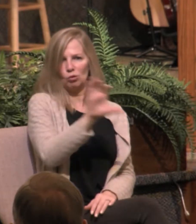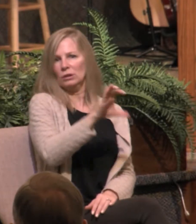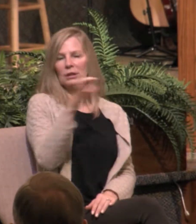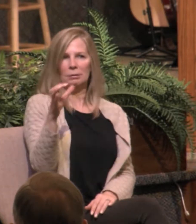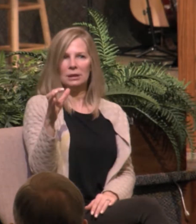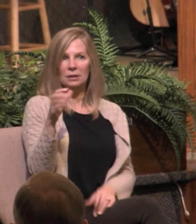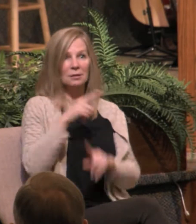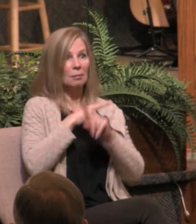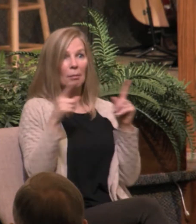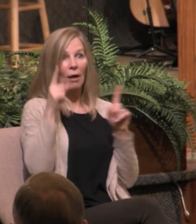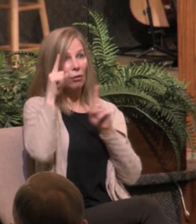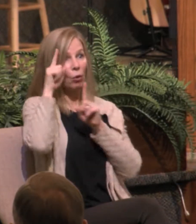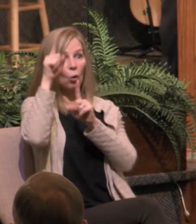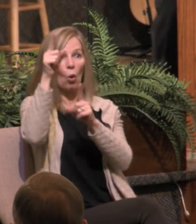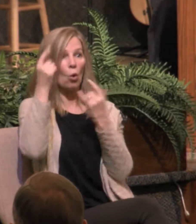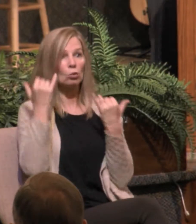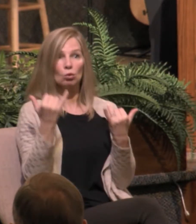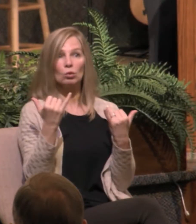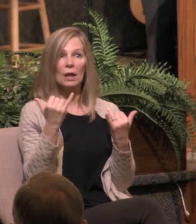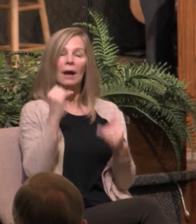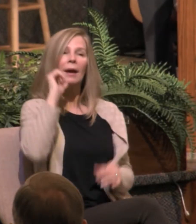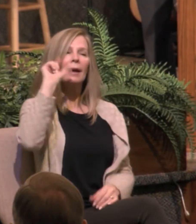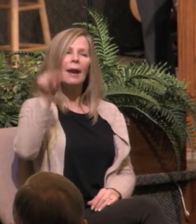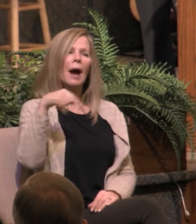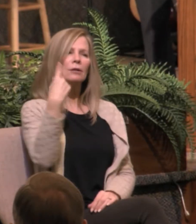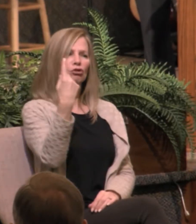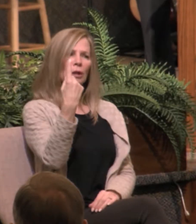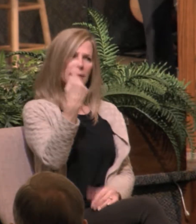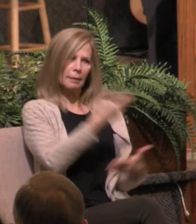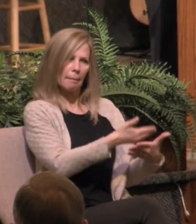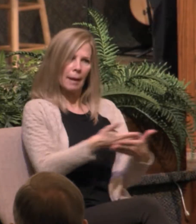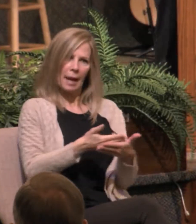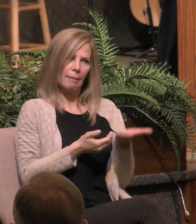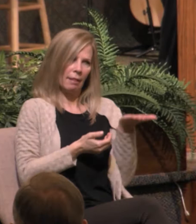us today is not just to think about a baby in a manger,